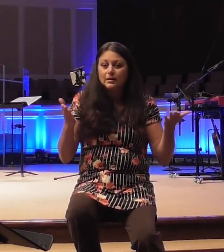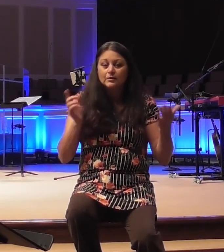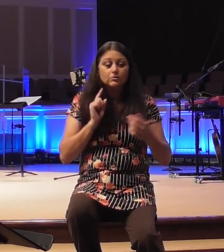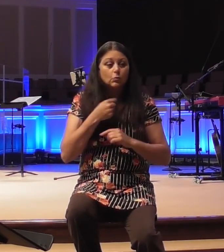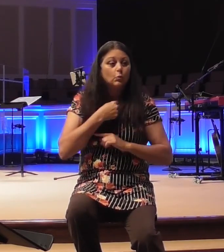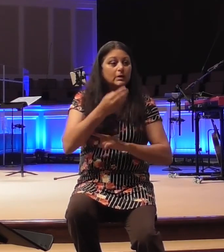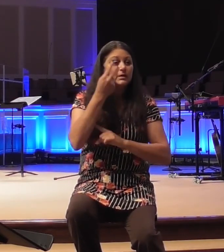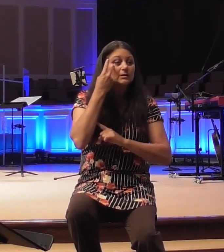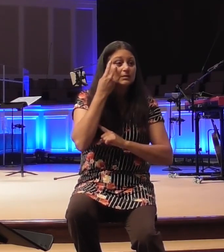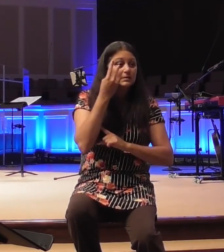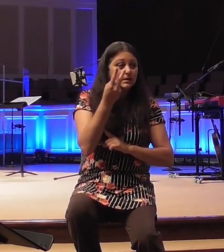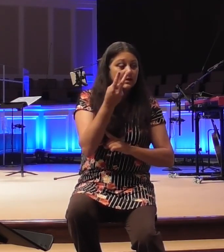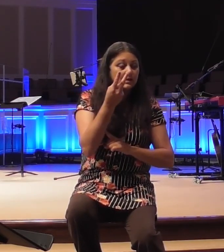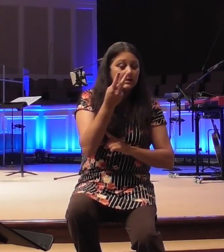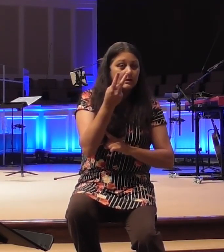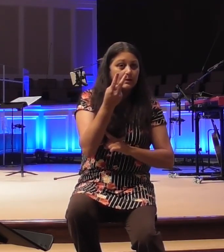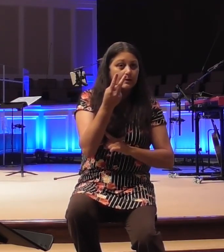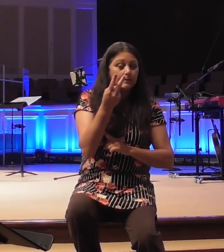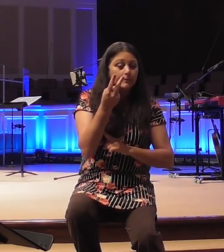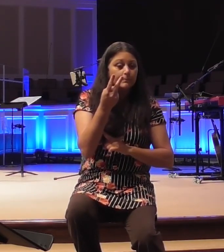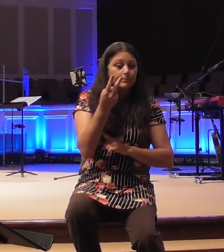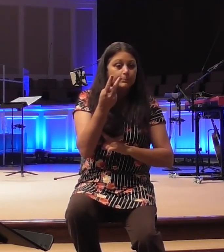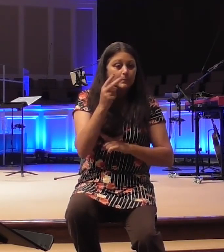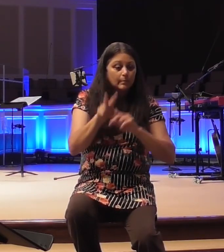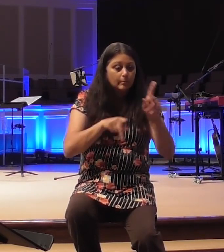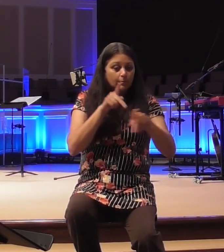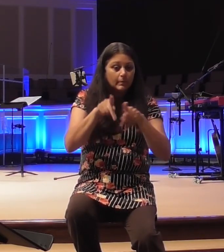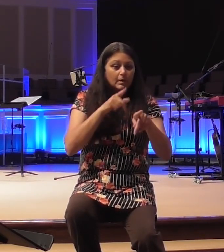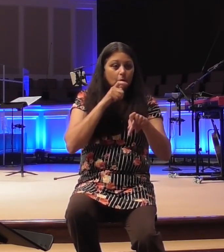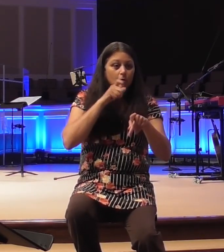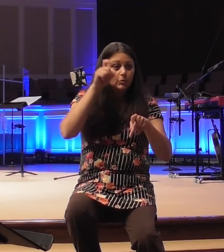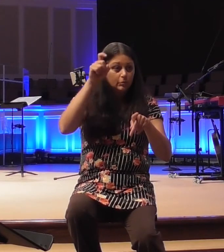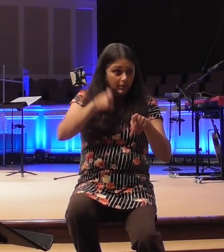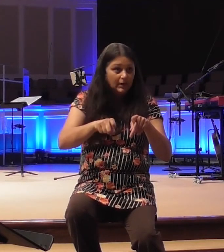of Jesus with. And they're being good enough to let us know who they are.